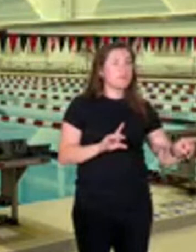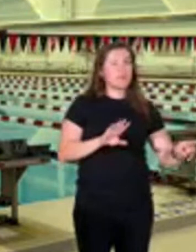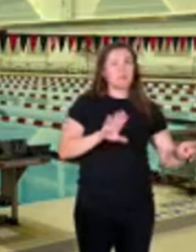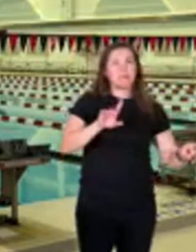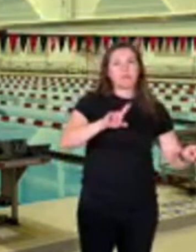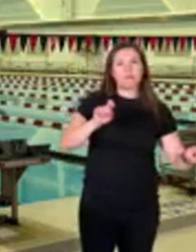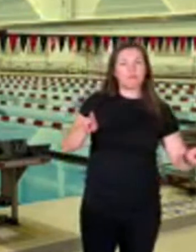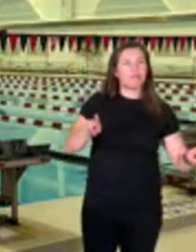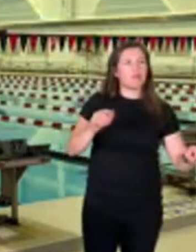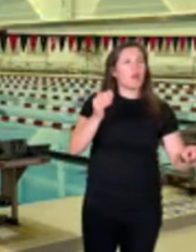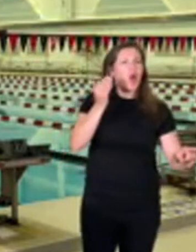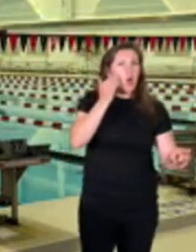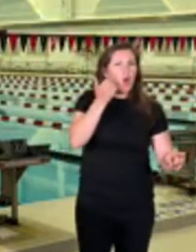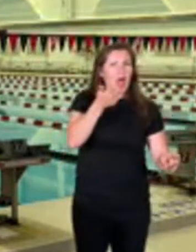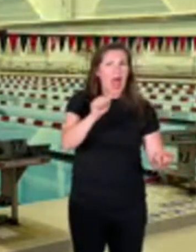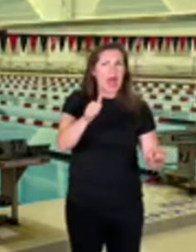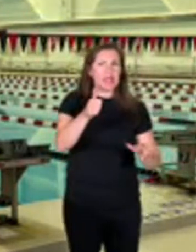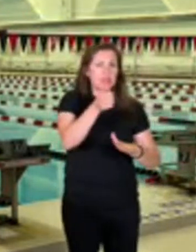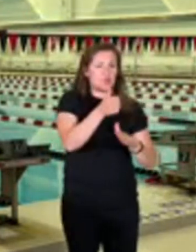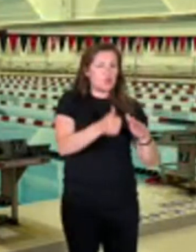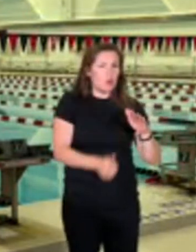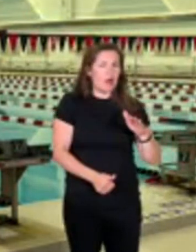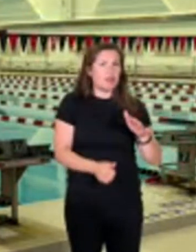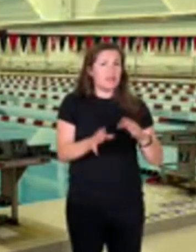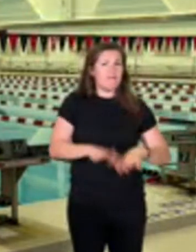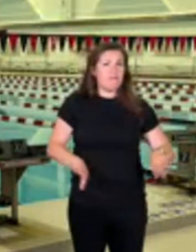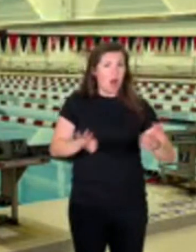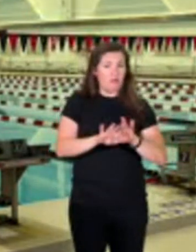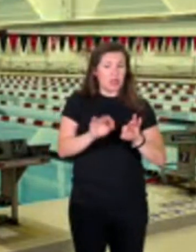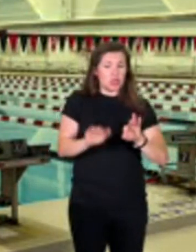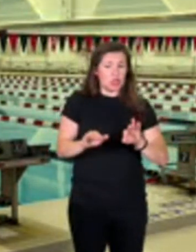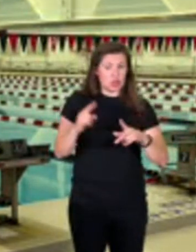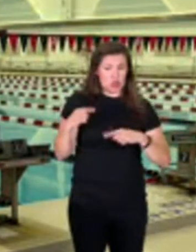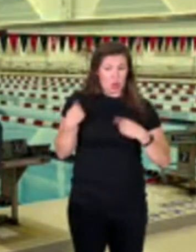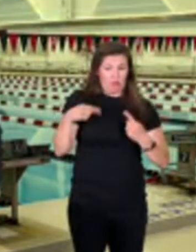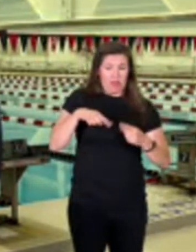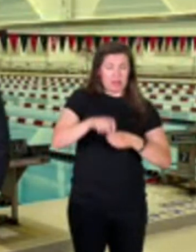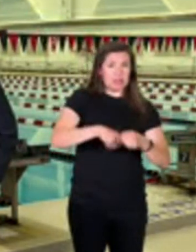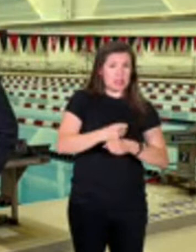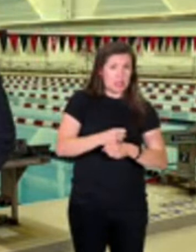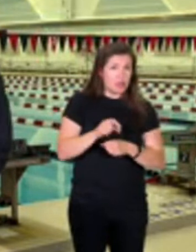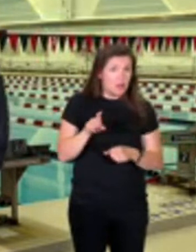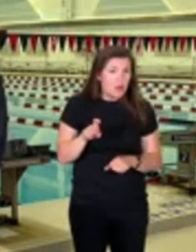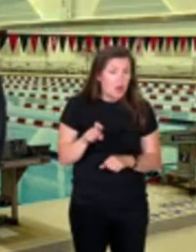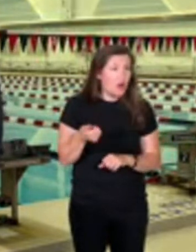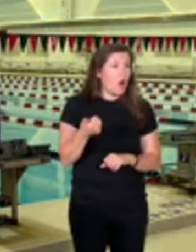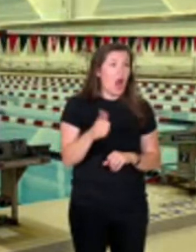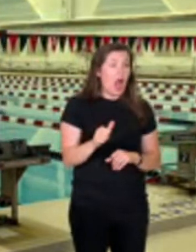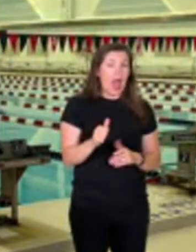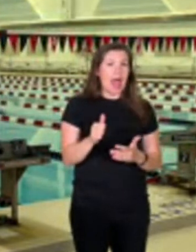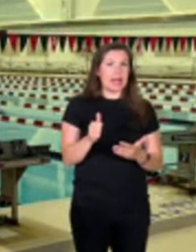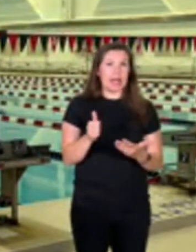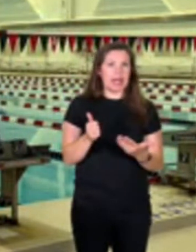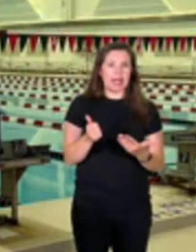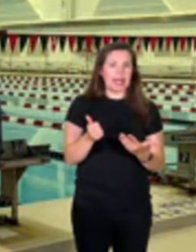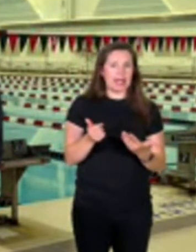any drownings involving young children so far this season in Erie County, or any close